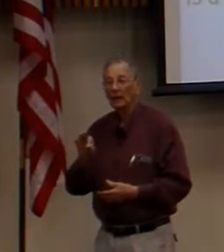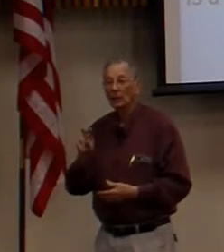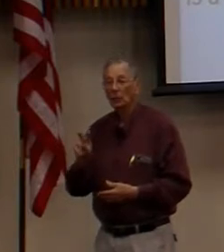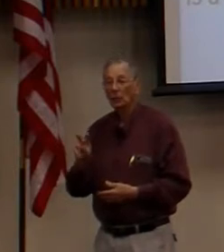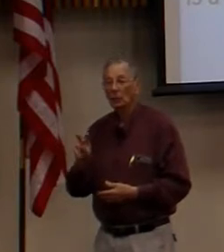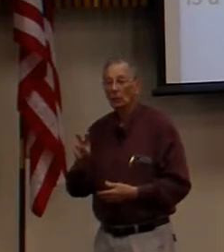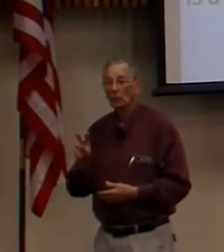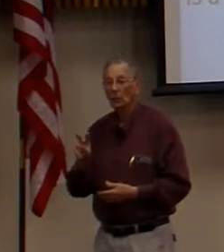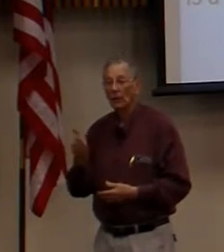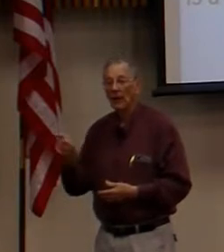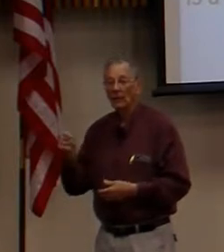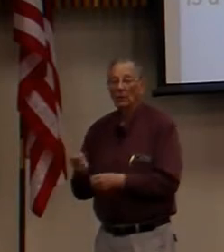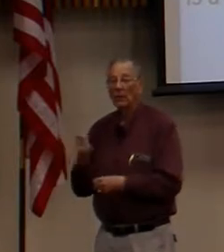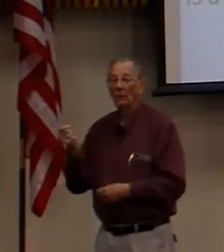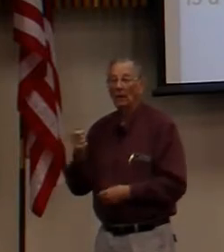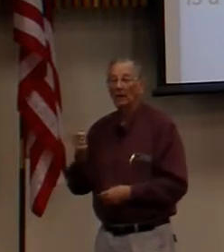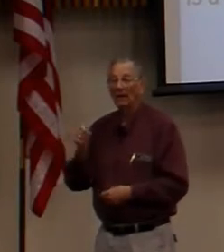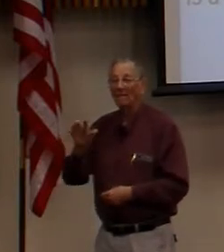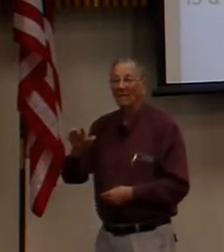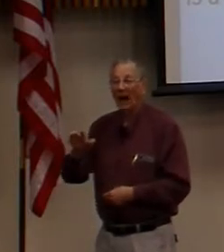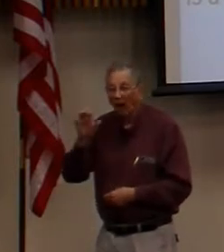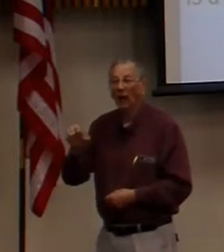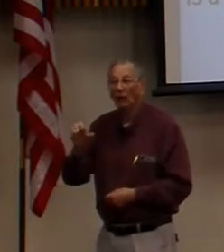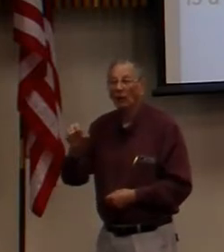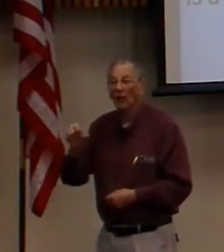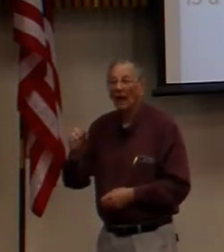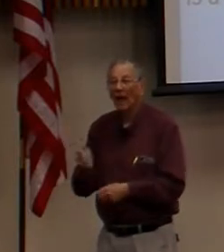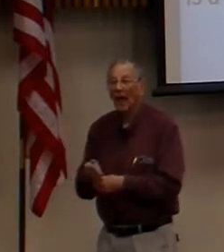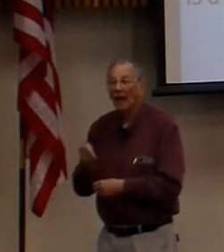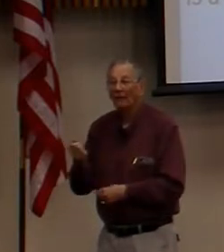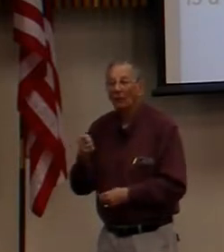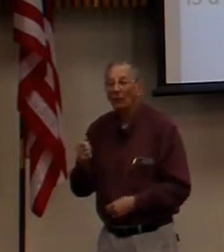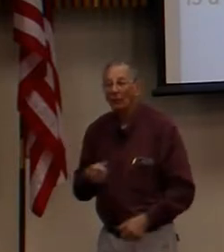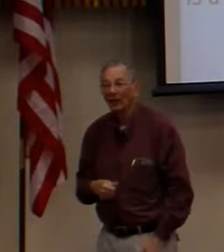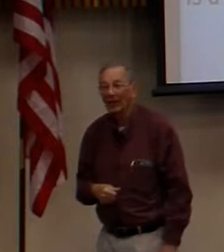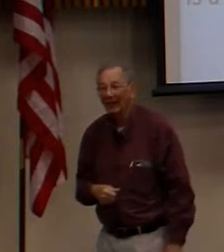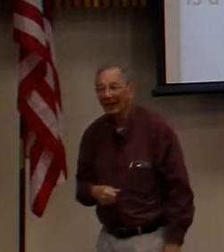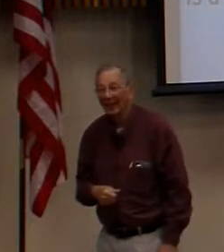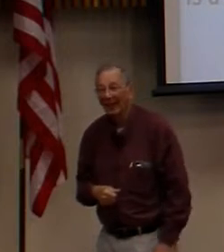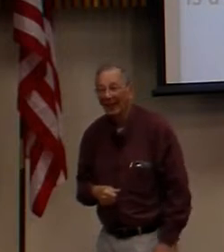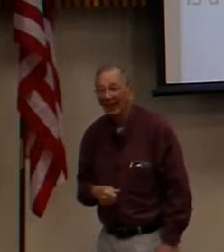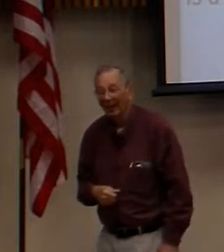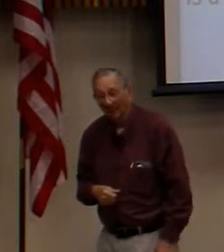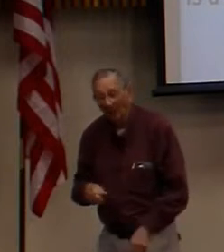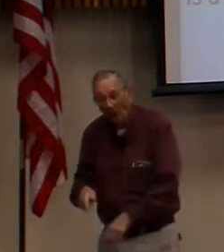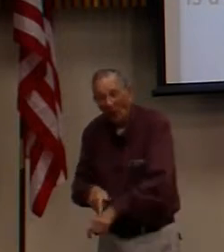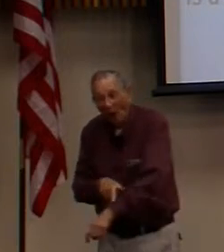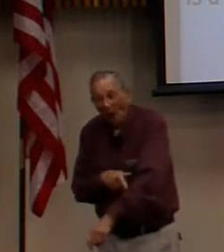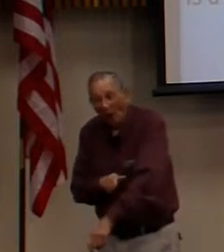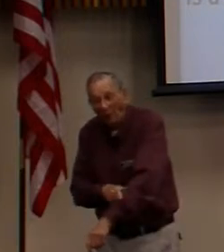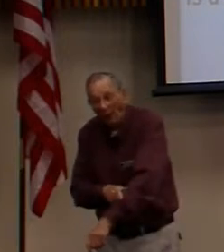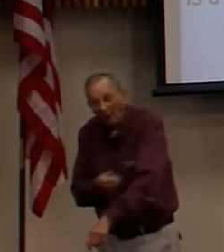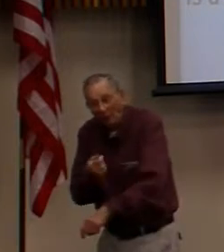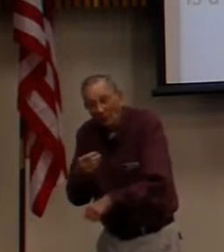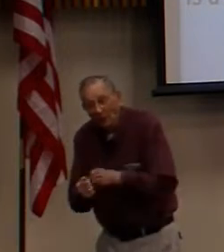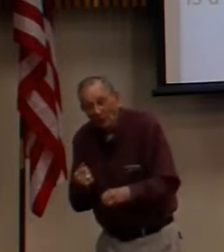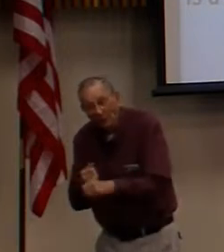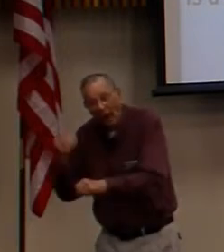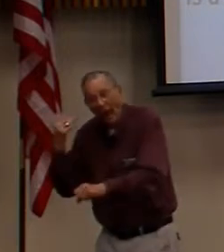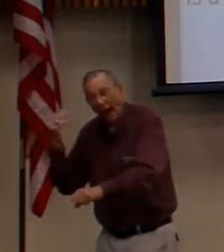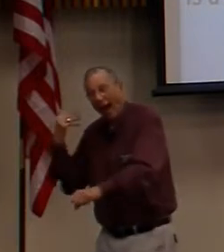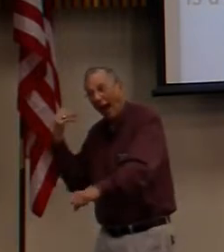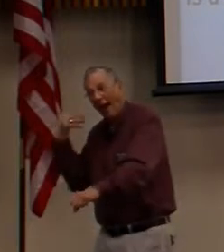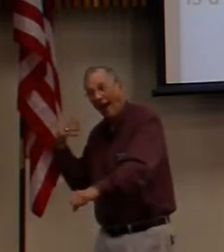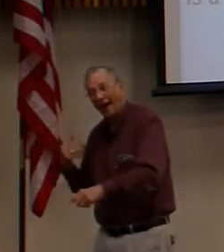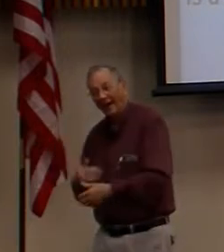1992, they were celebrating their 500th anniversary. So that's a long time, right? And that's been a few years back already.